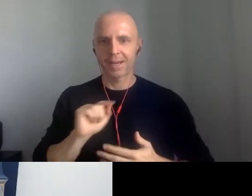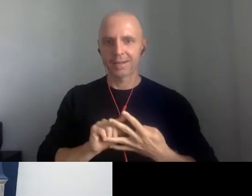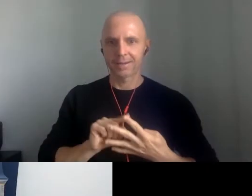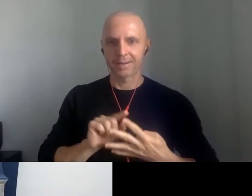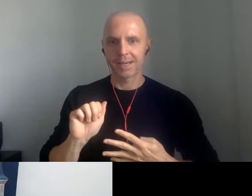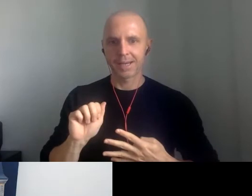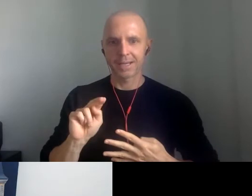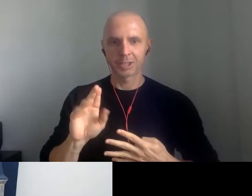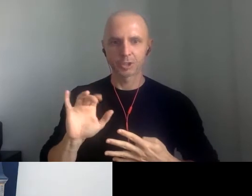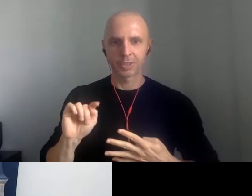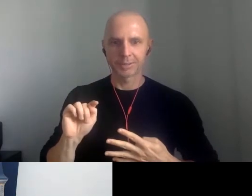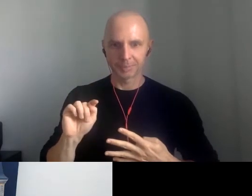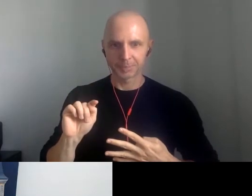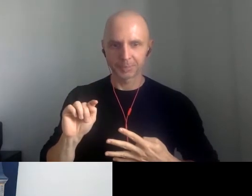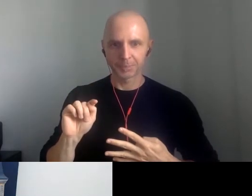park,